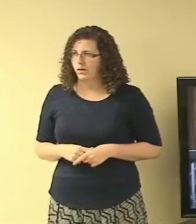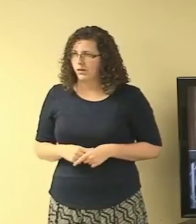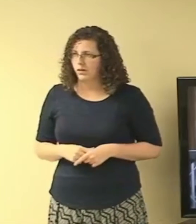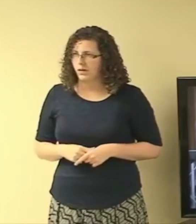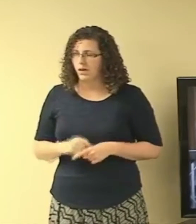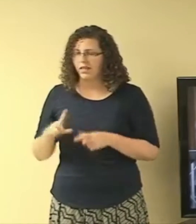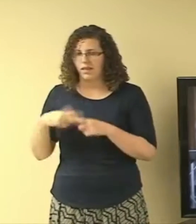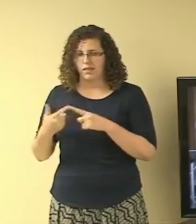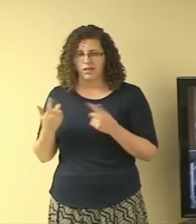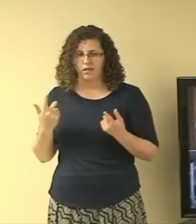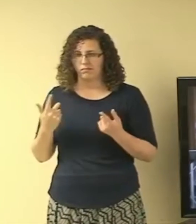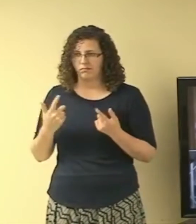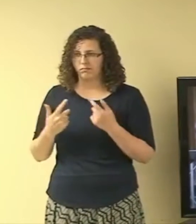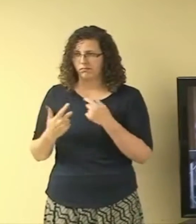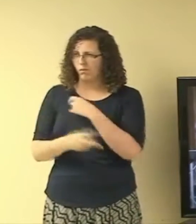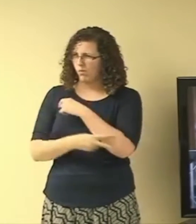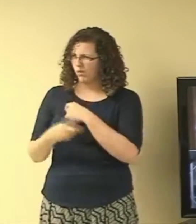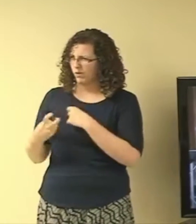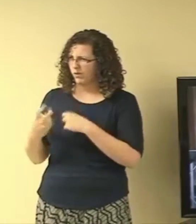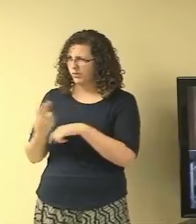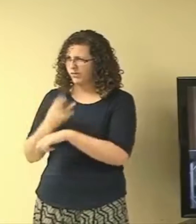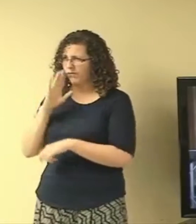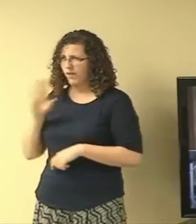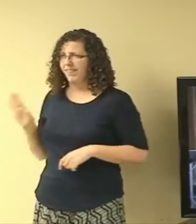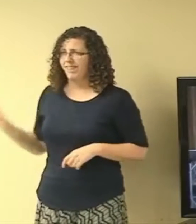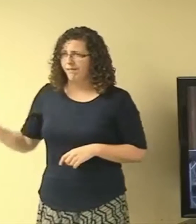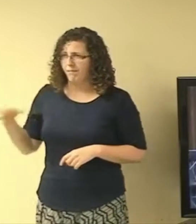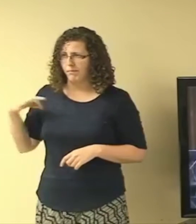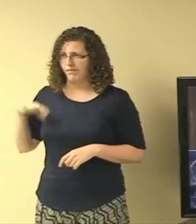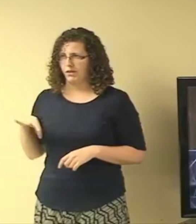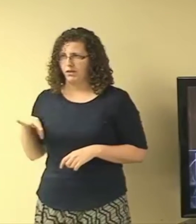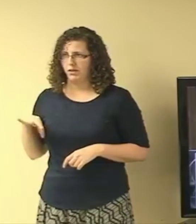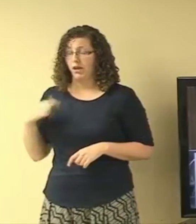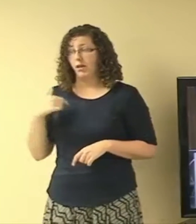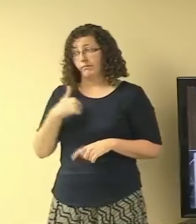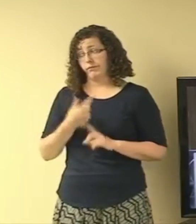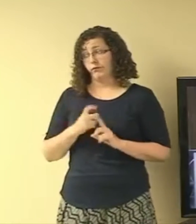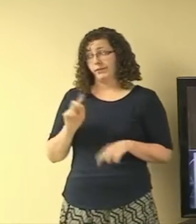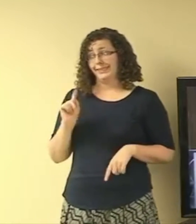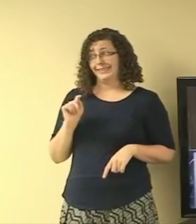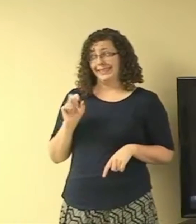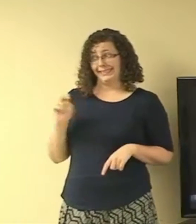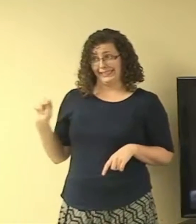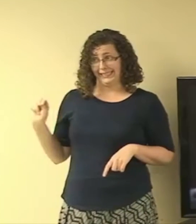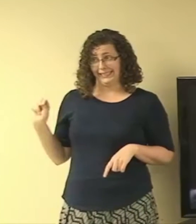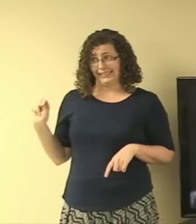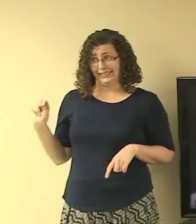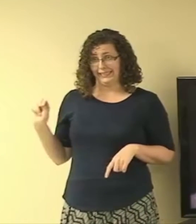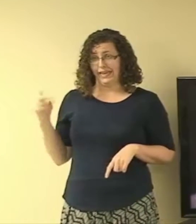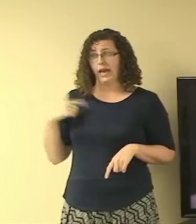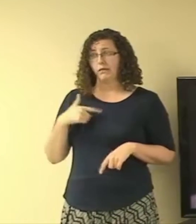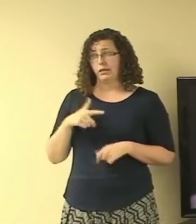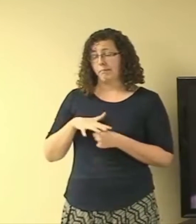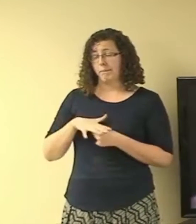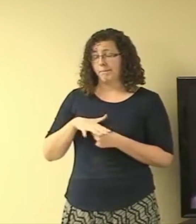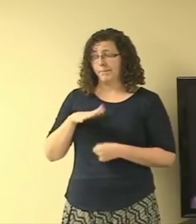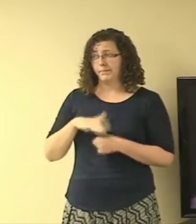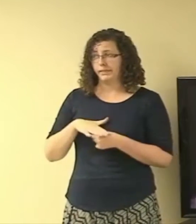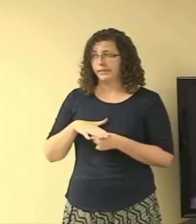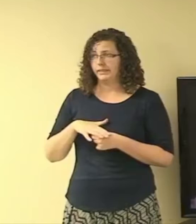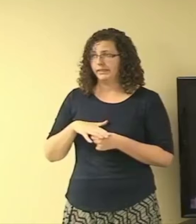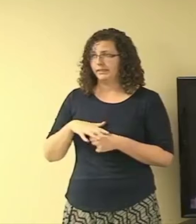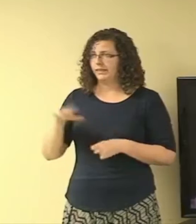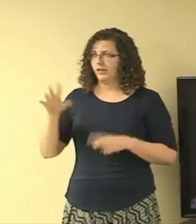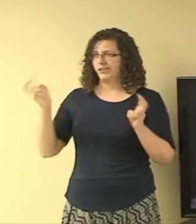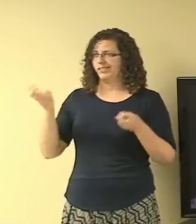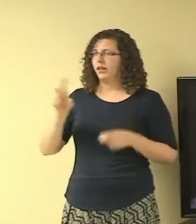own good. Well, I don't know about you, but I'm from Tennessee. We would have what I call a duck fit.